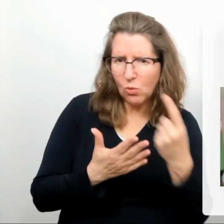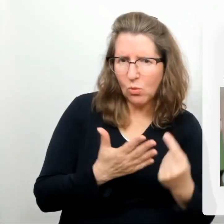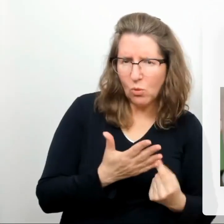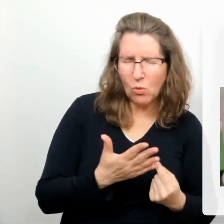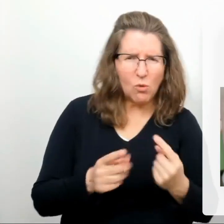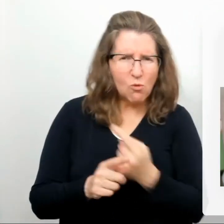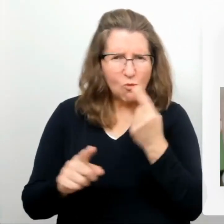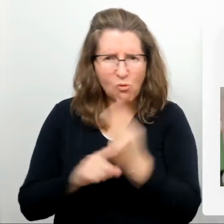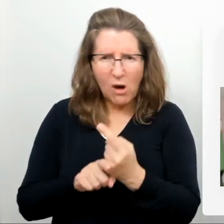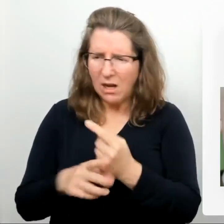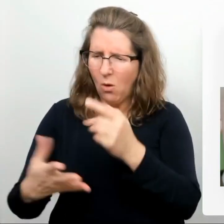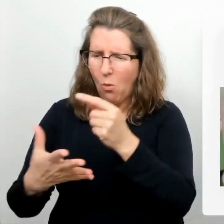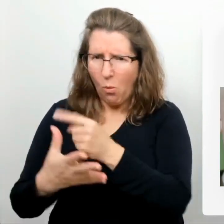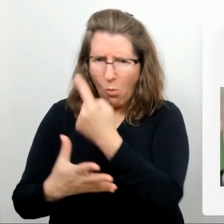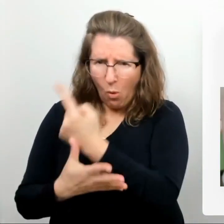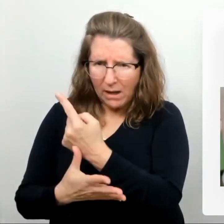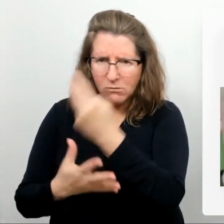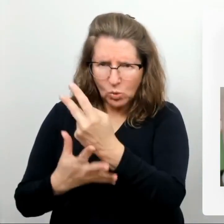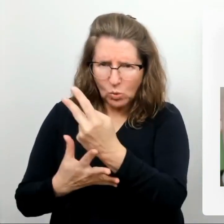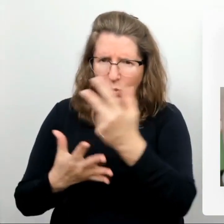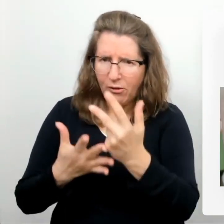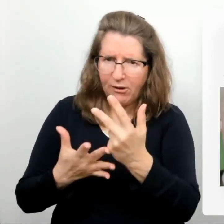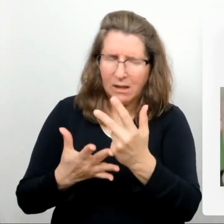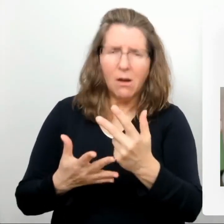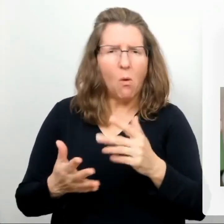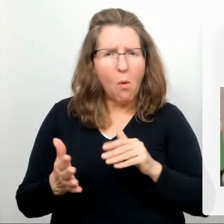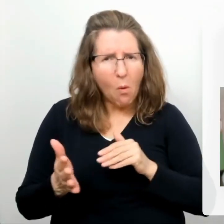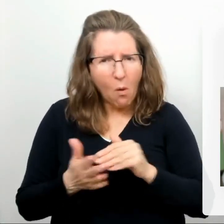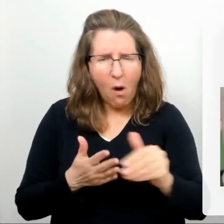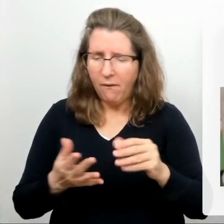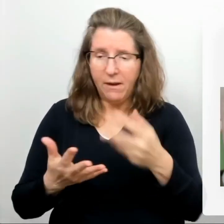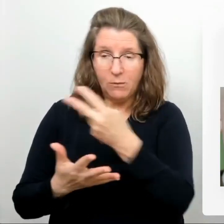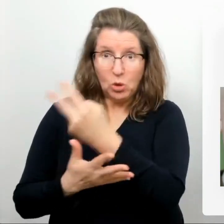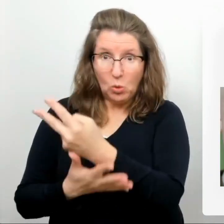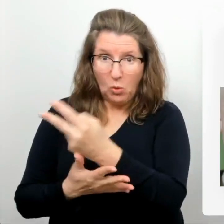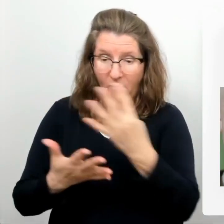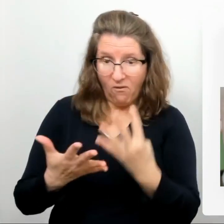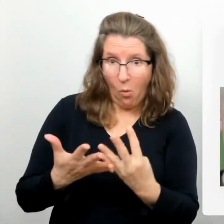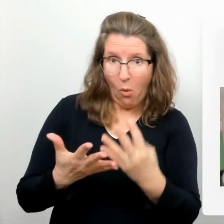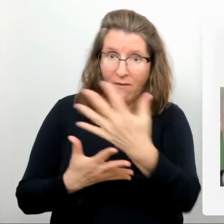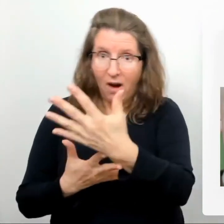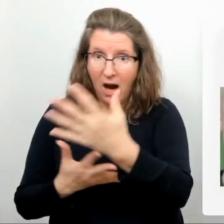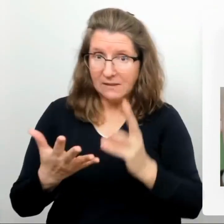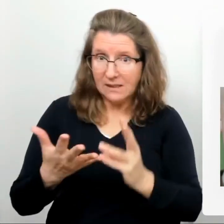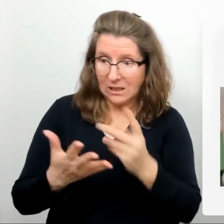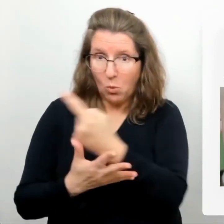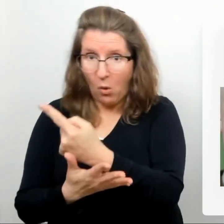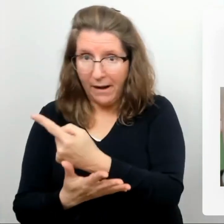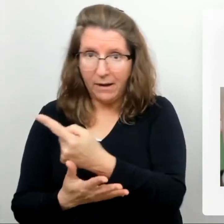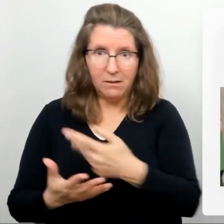things requires a sequence of steps. He is apt to do the steps out of what would seem a logical